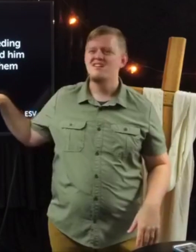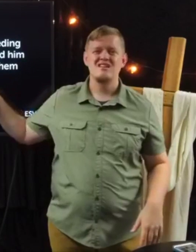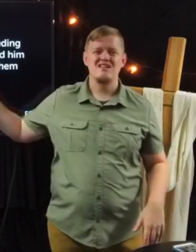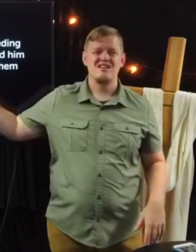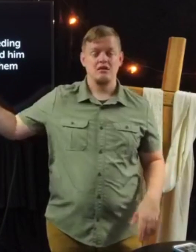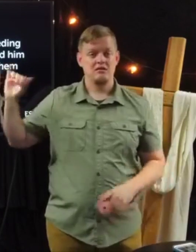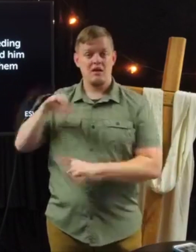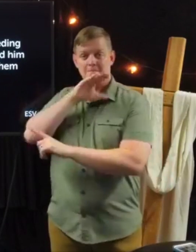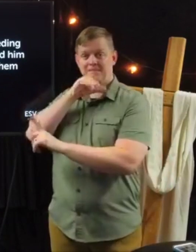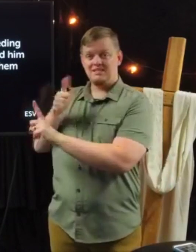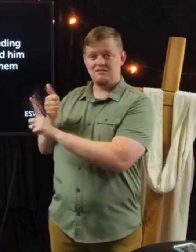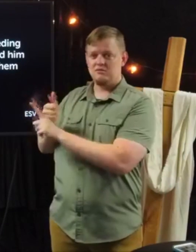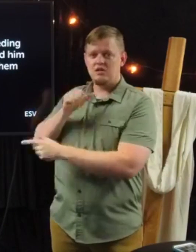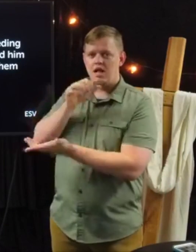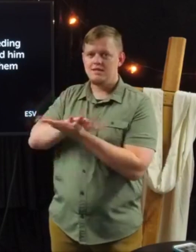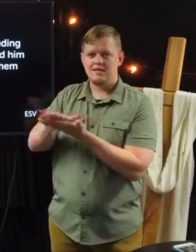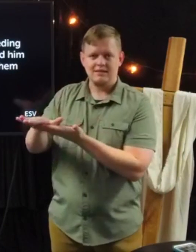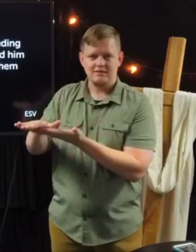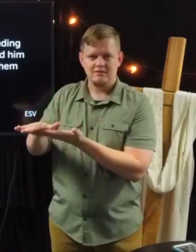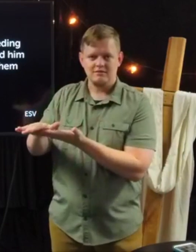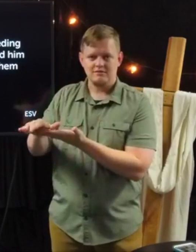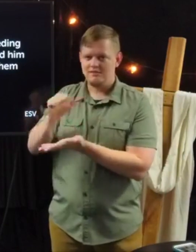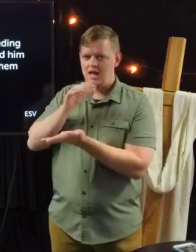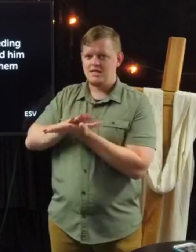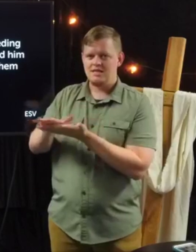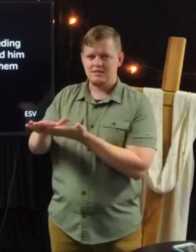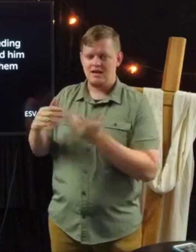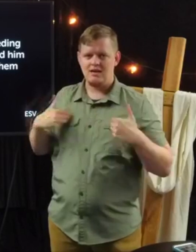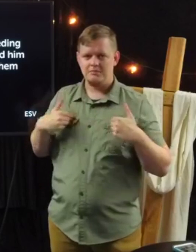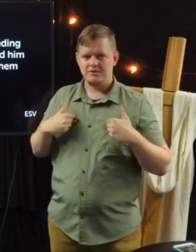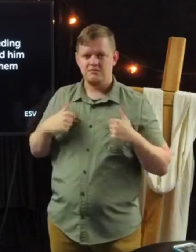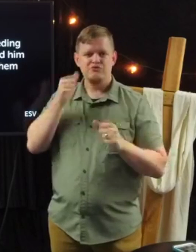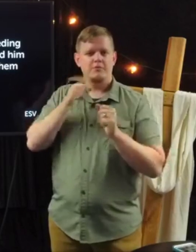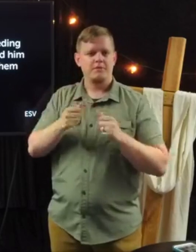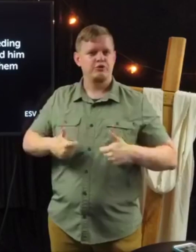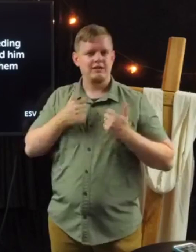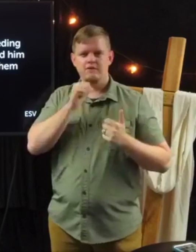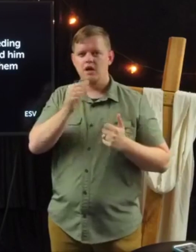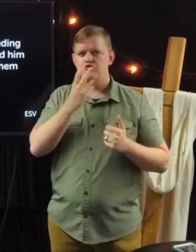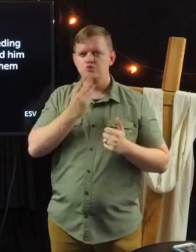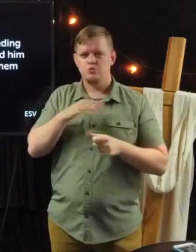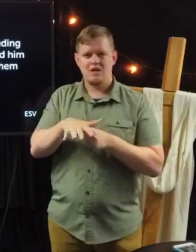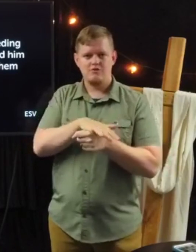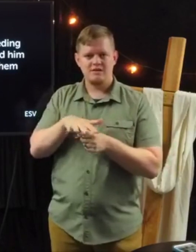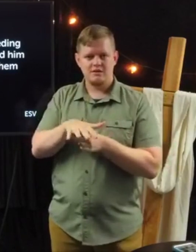there's pigs. There's a large herd of pigs. And pigs, don't understand it, in Jewish culture, are not a clean animal. Remember, they were living